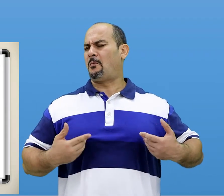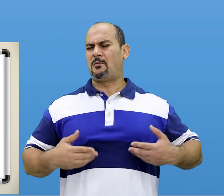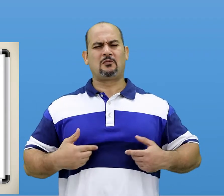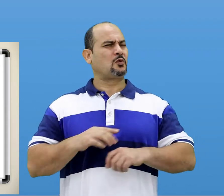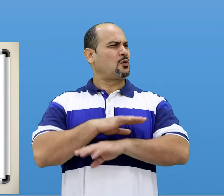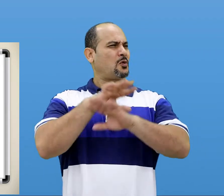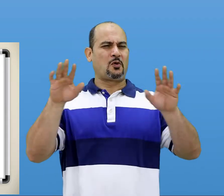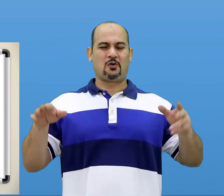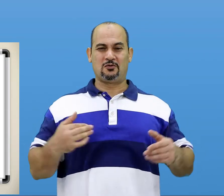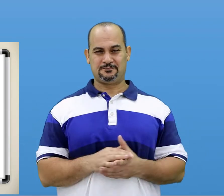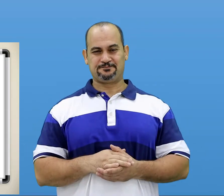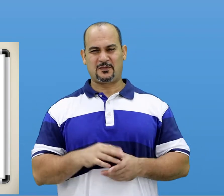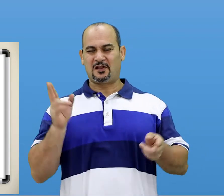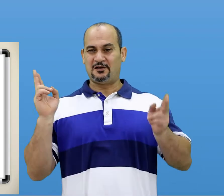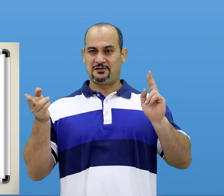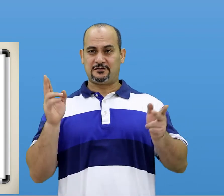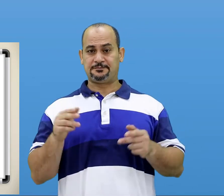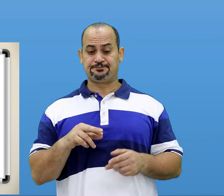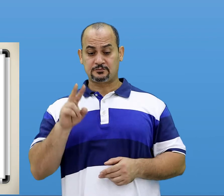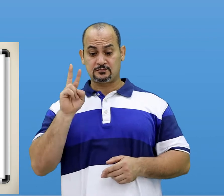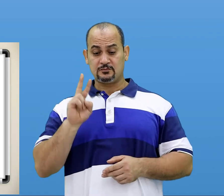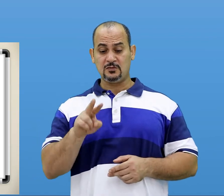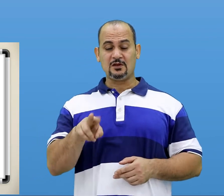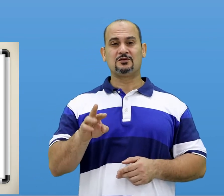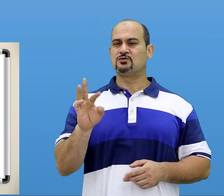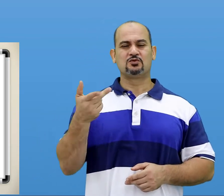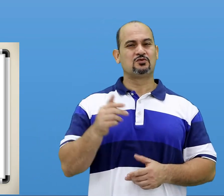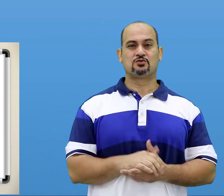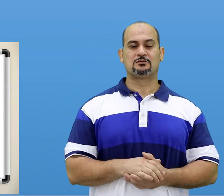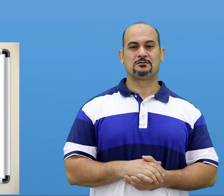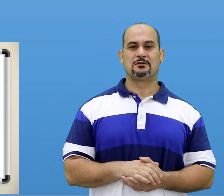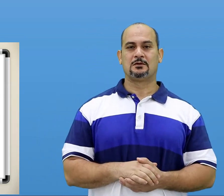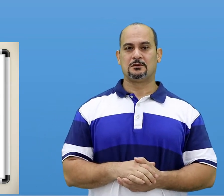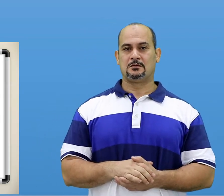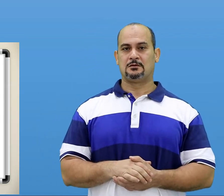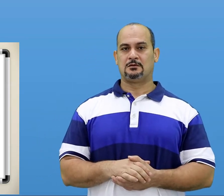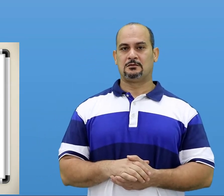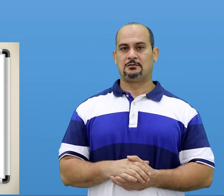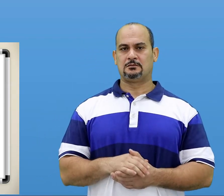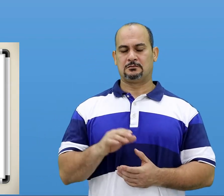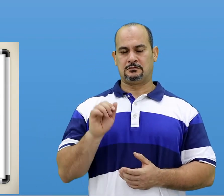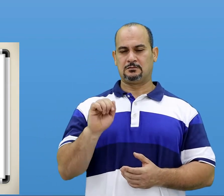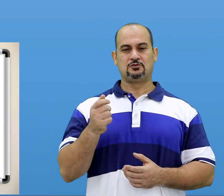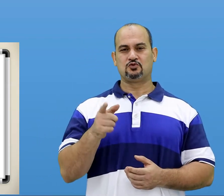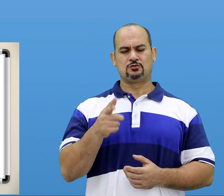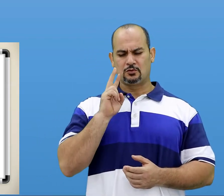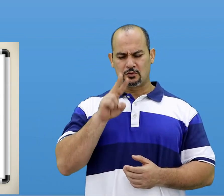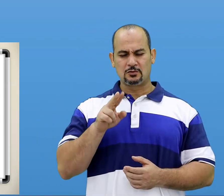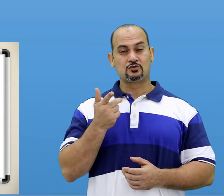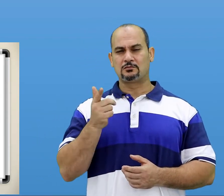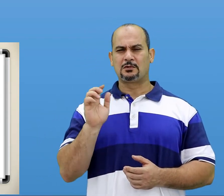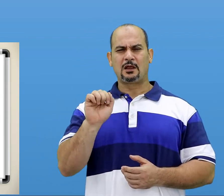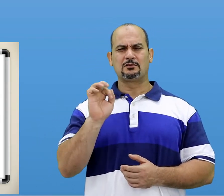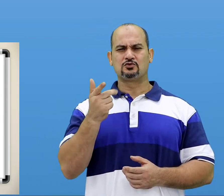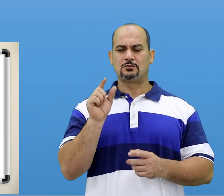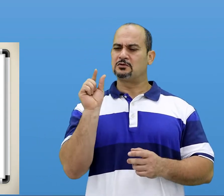festivity. Look at this picture and try to guess. It refers to which word?